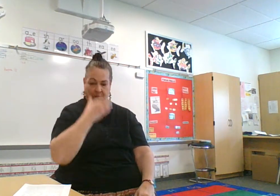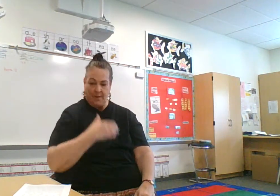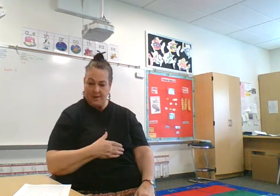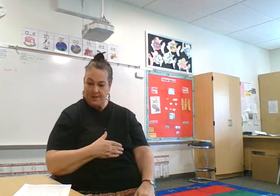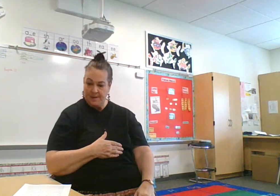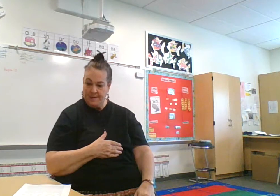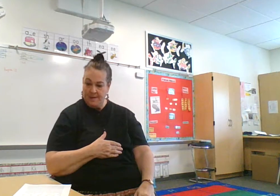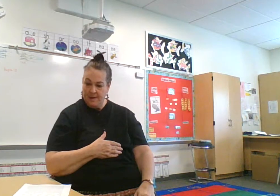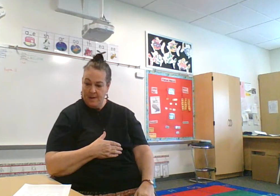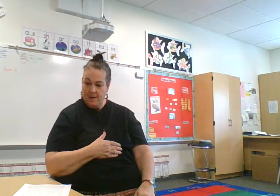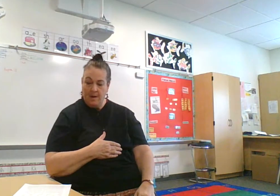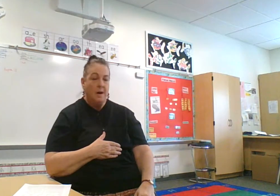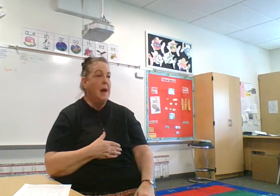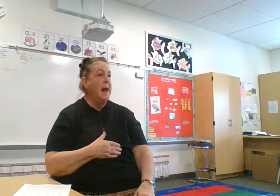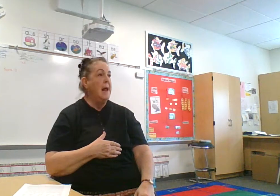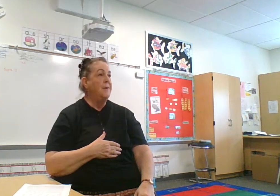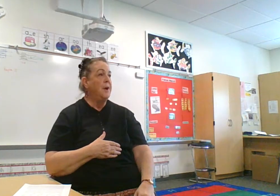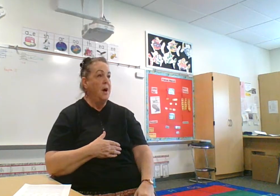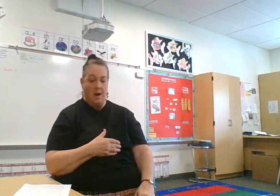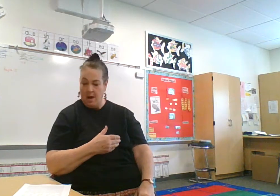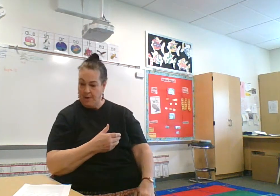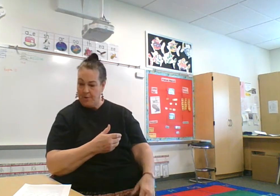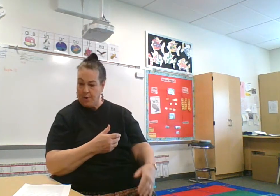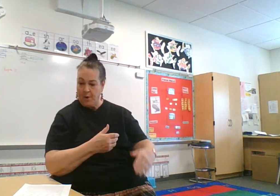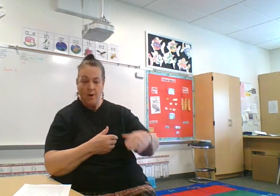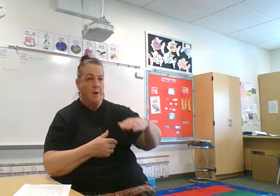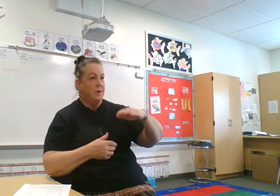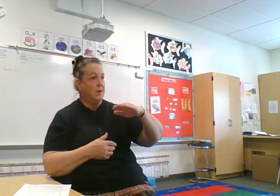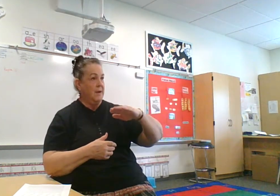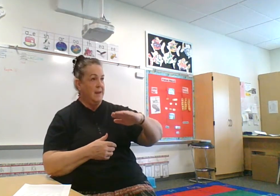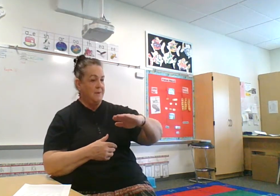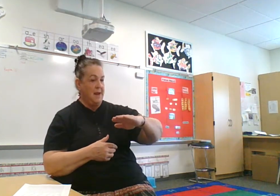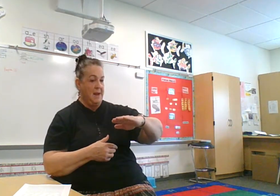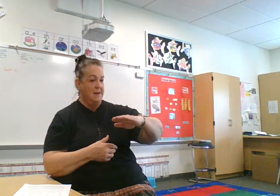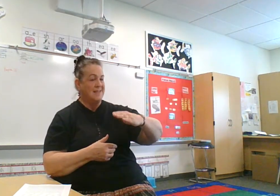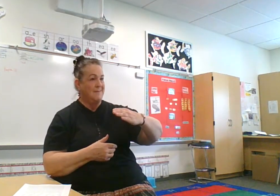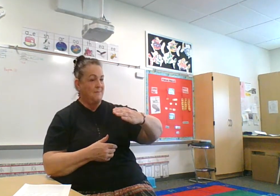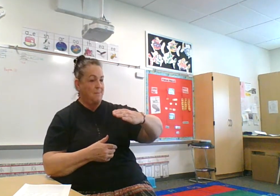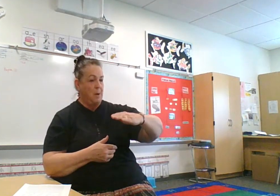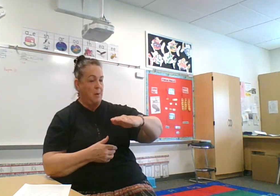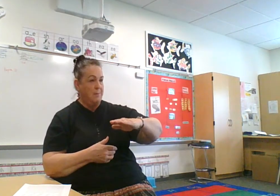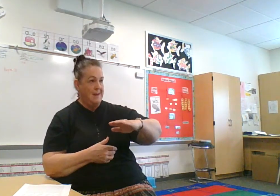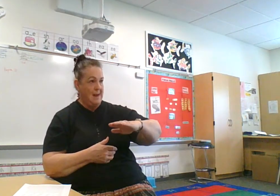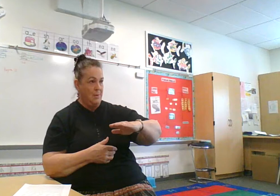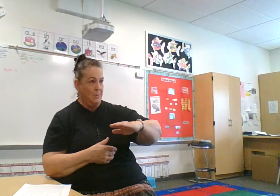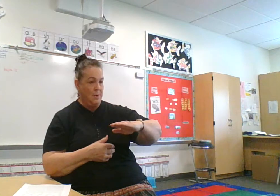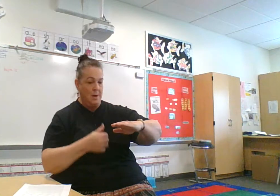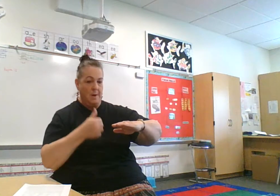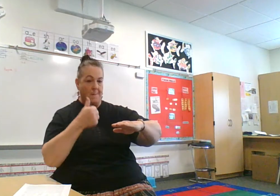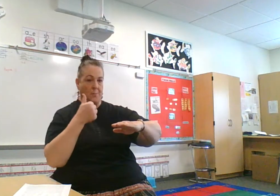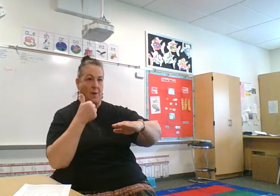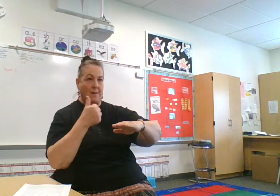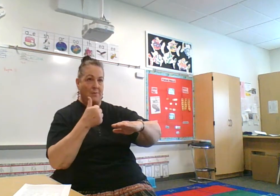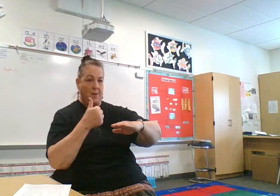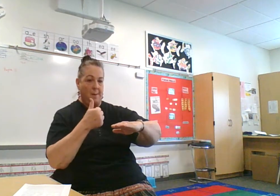Front. And under, your left hand is palm down. Right thumb